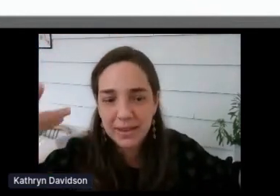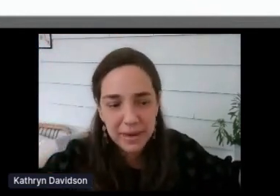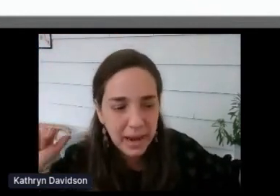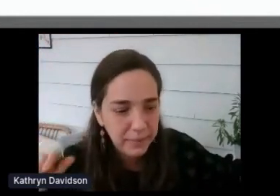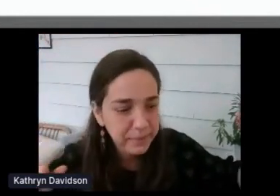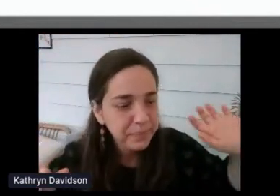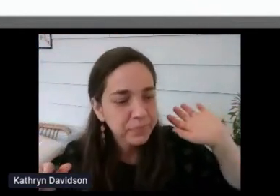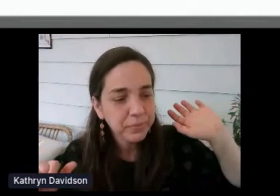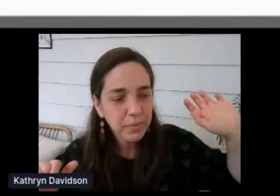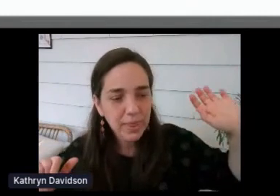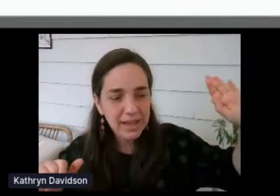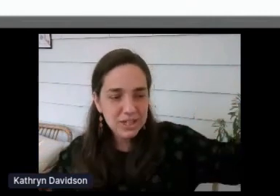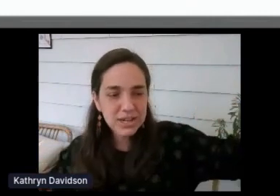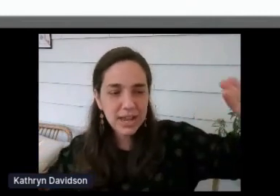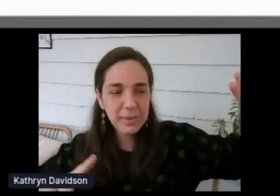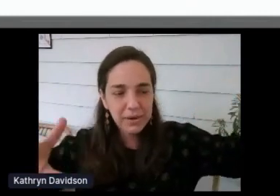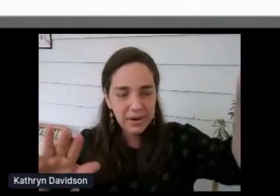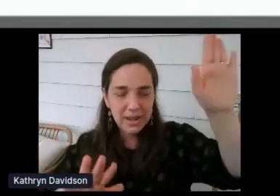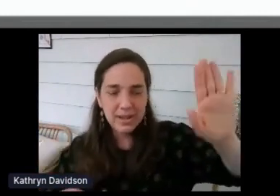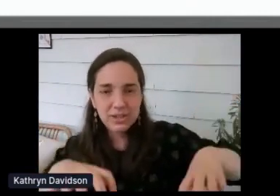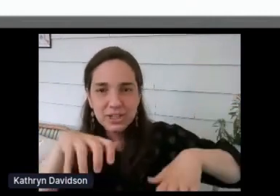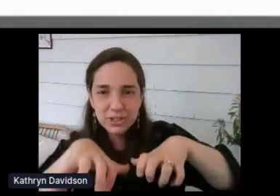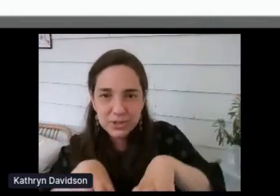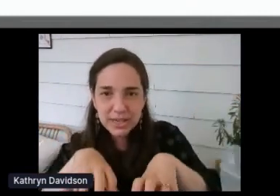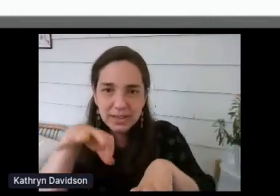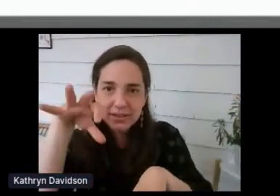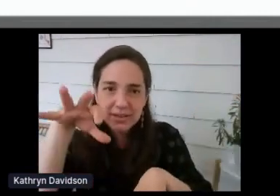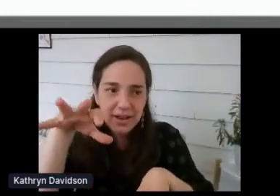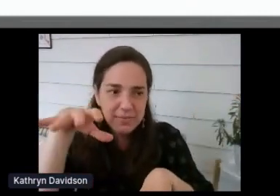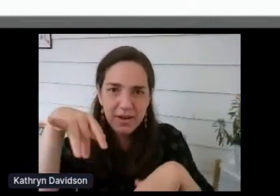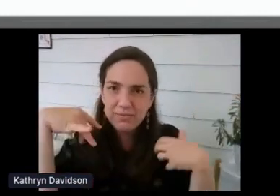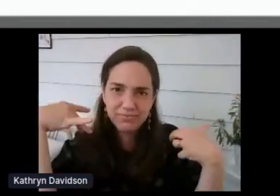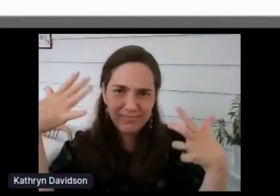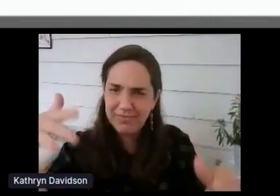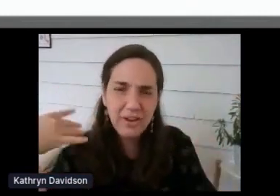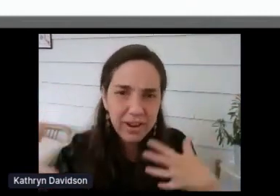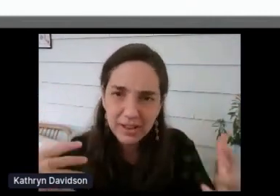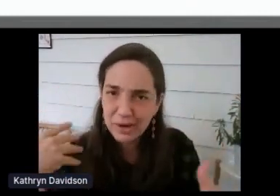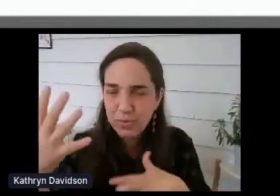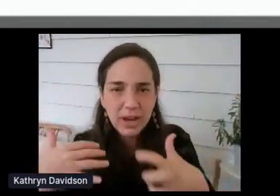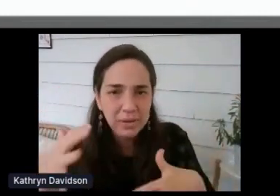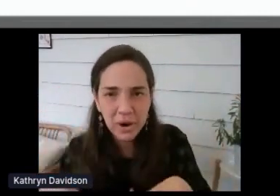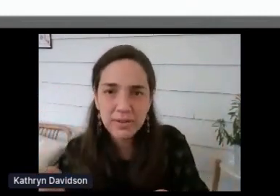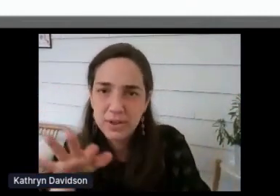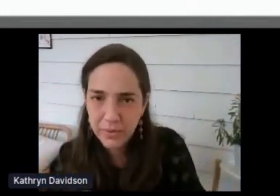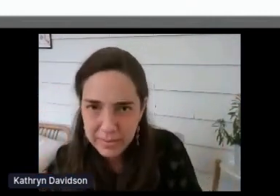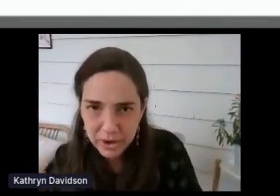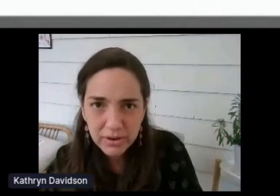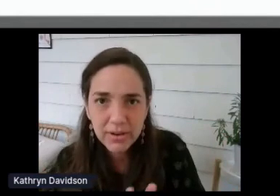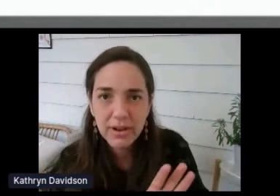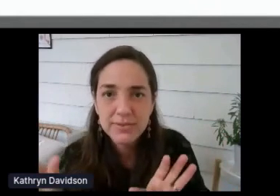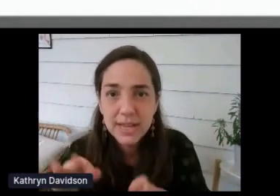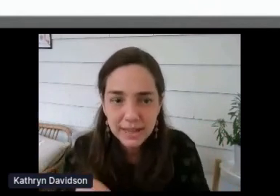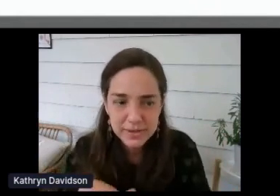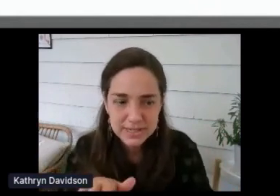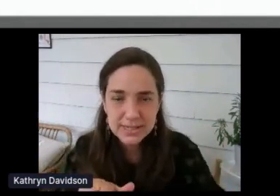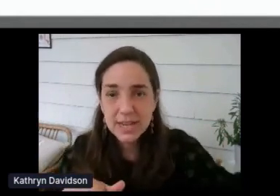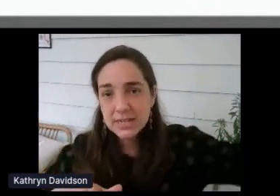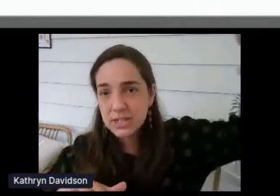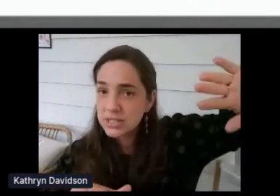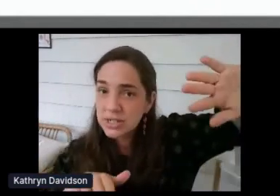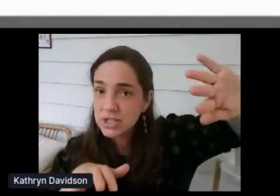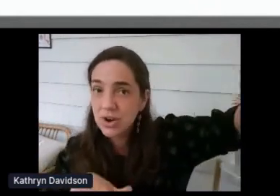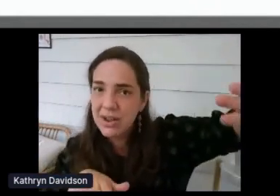Museum in Manhattan. And she's talking about, she's using a very like regular part of the grammar of sign